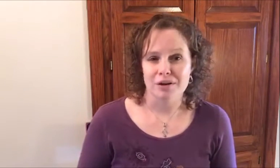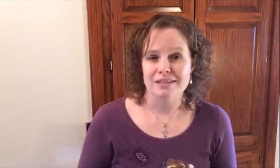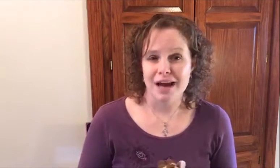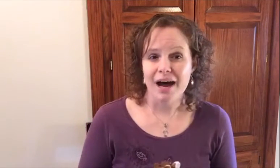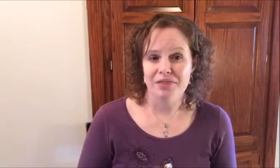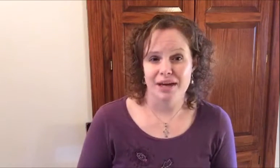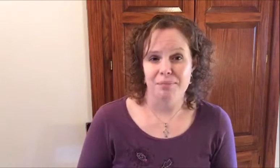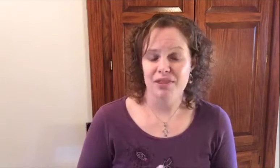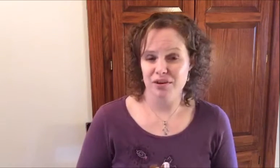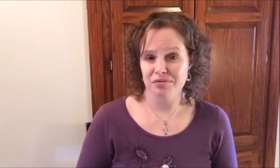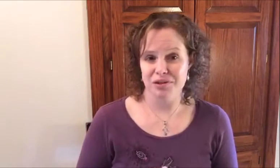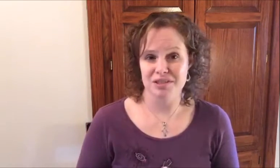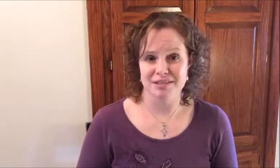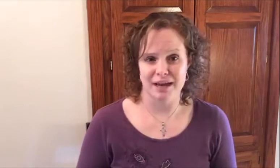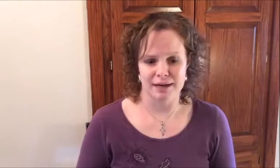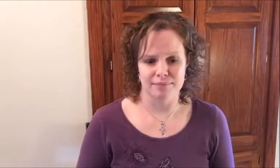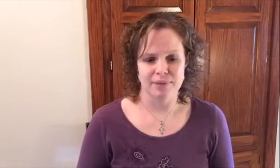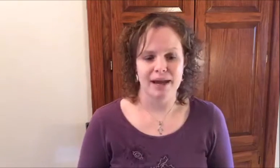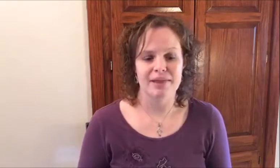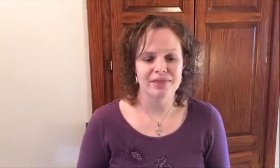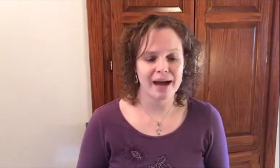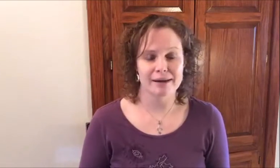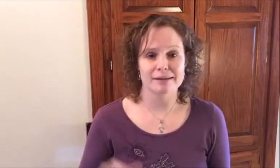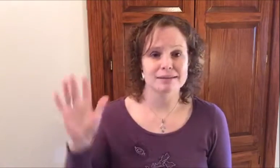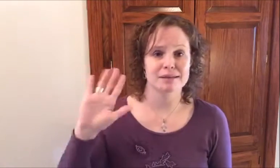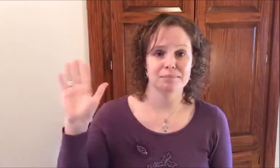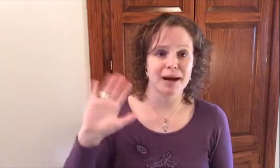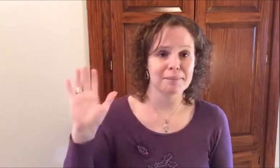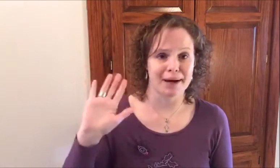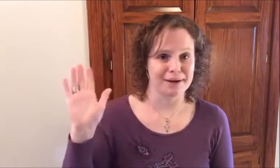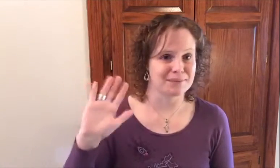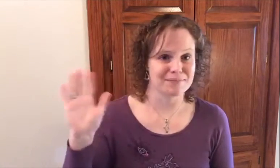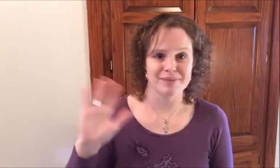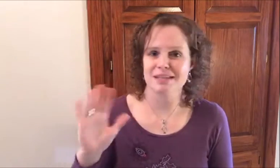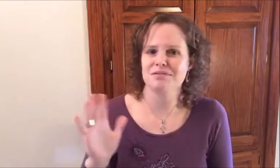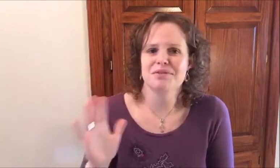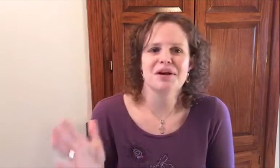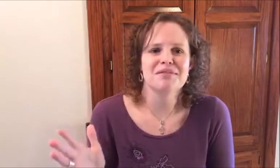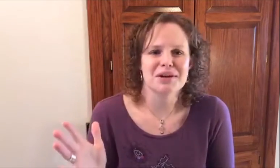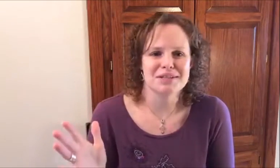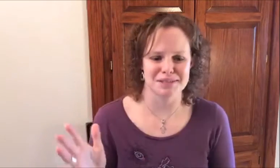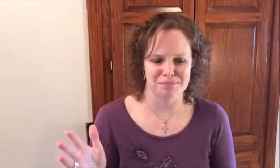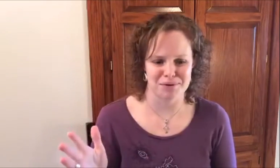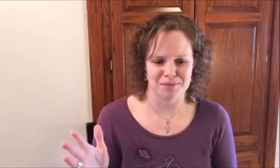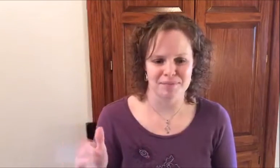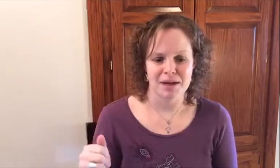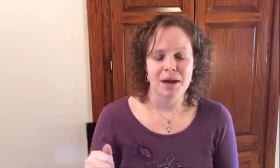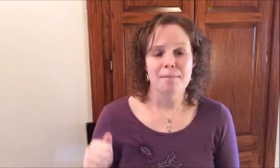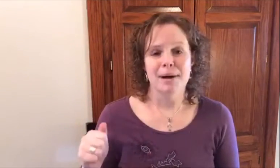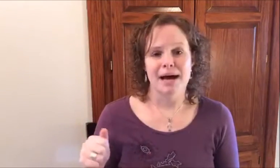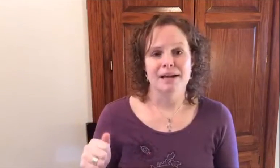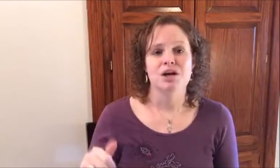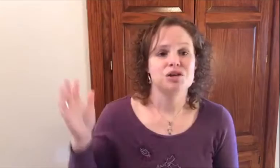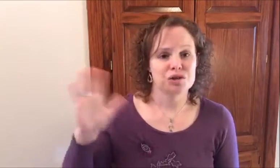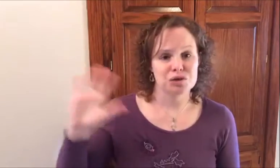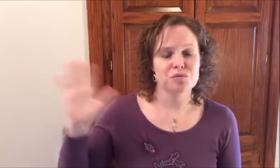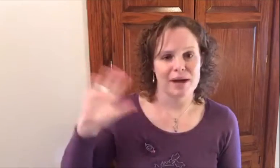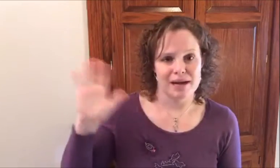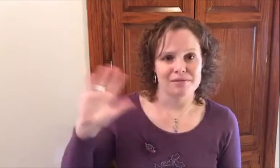already taught them their first sign. And that is bye-bye. It's very, very simple. But you wave